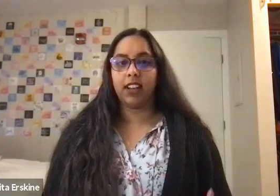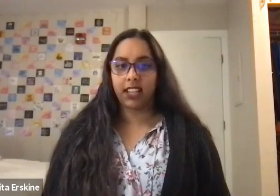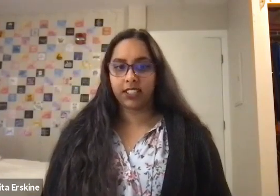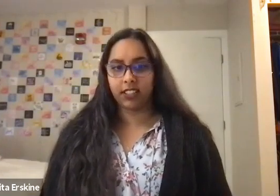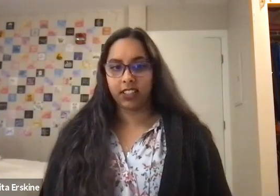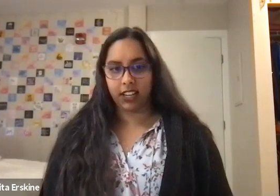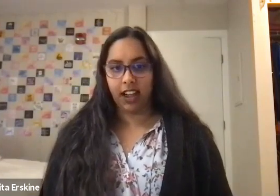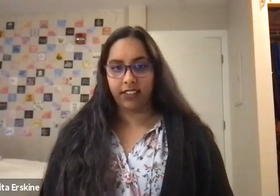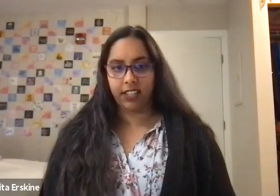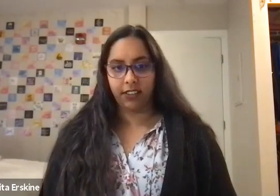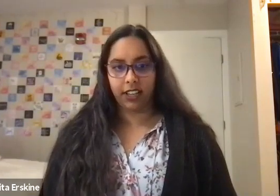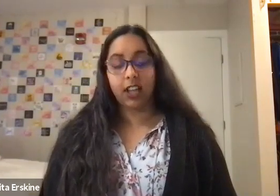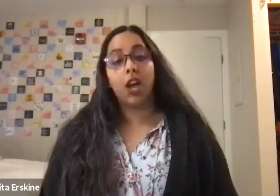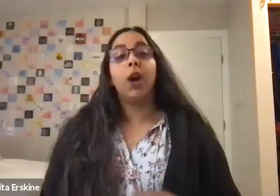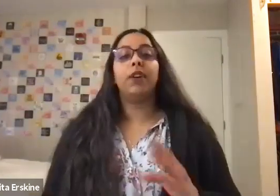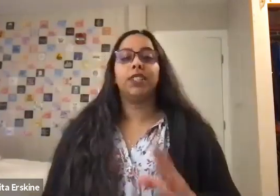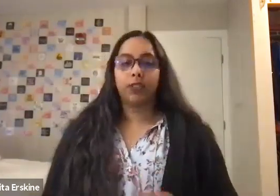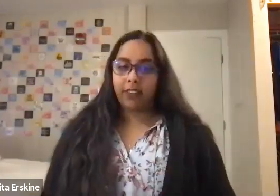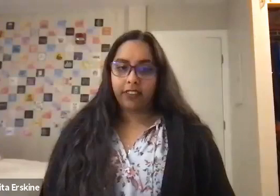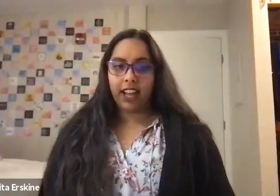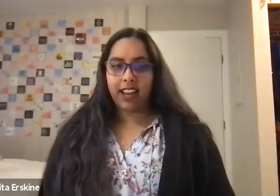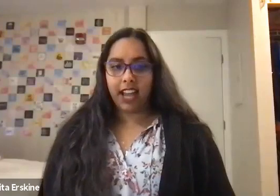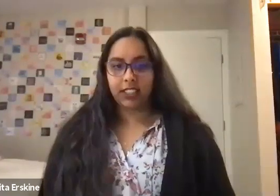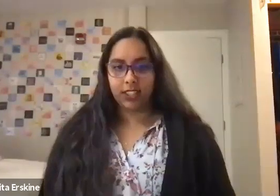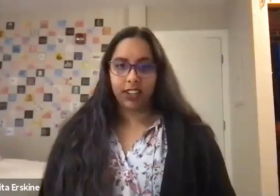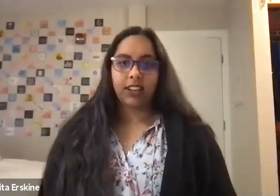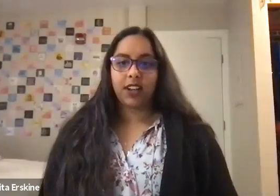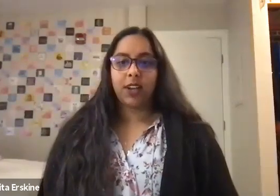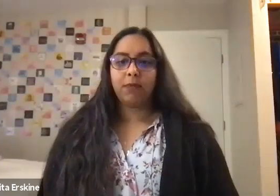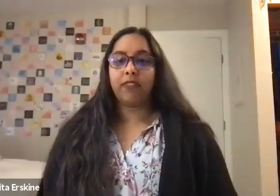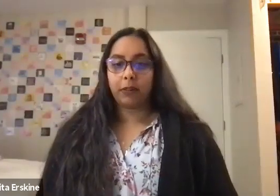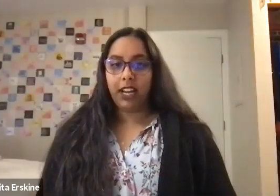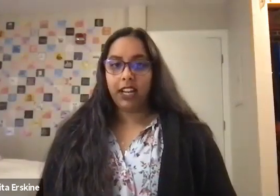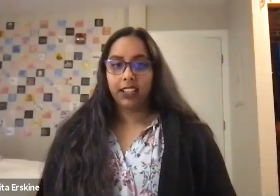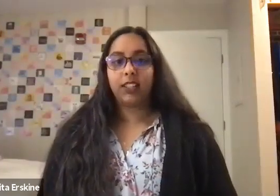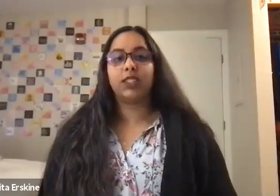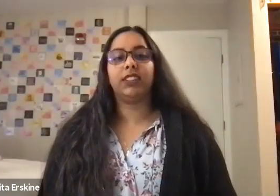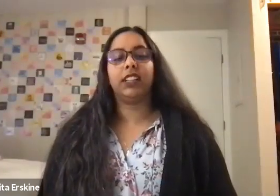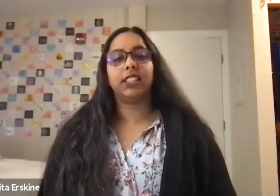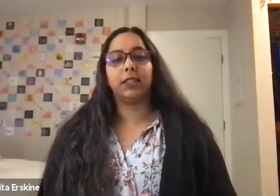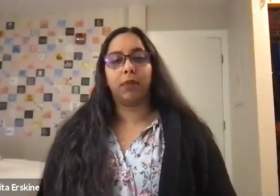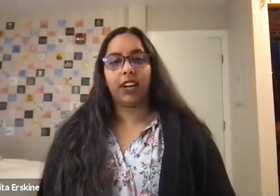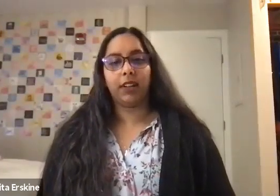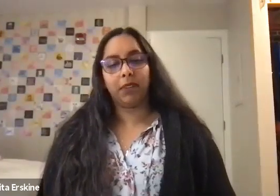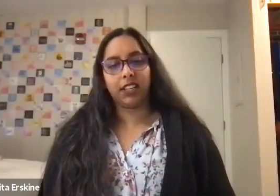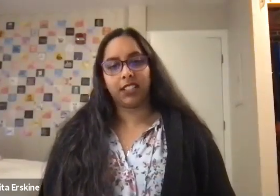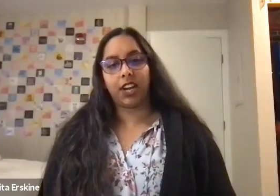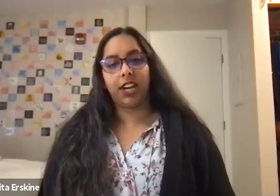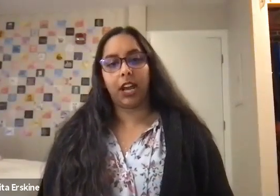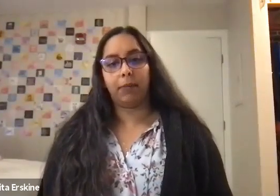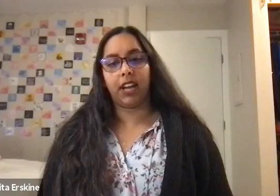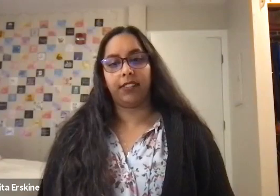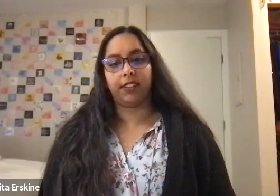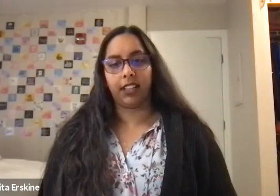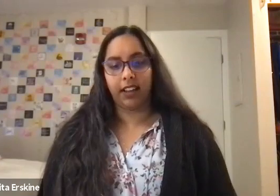that the next student doesn't have to deal with it, which is great for that next student. But for me, it was really disappointing because the